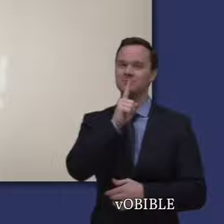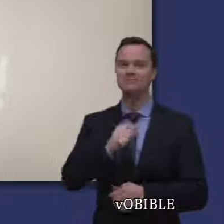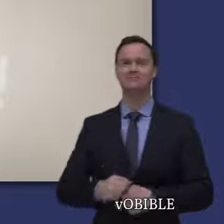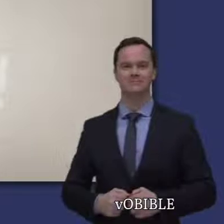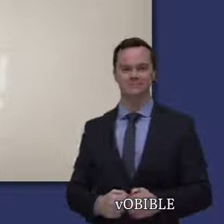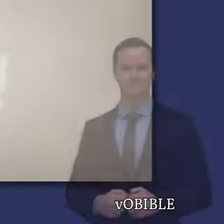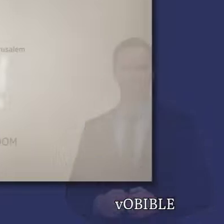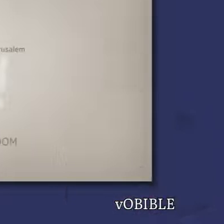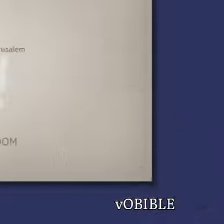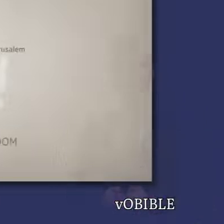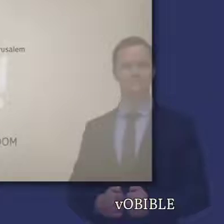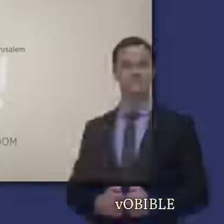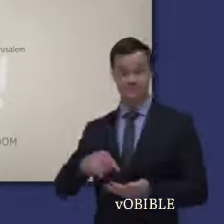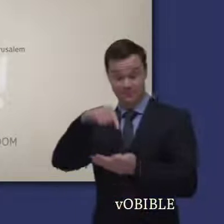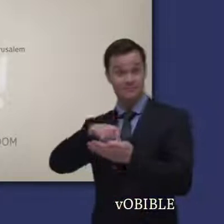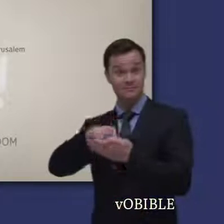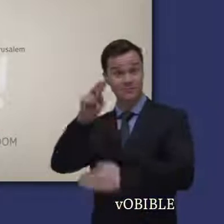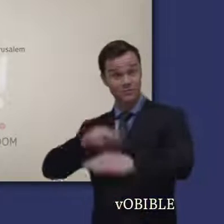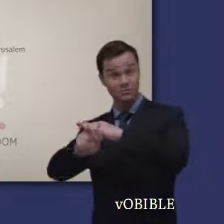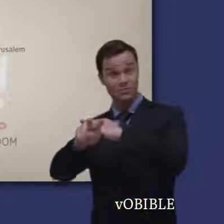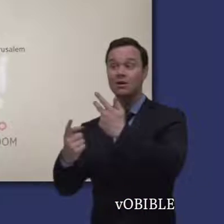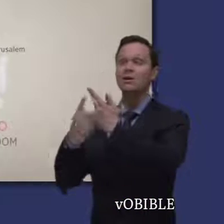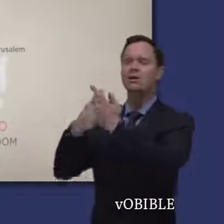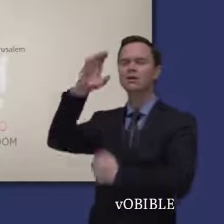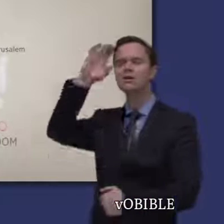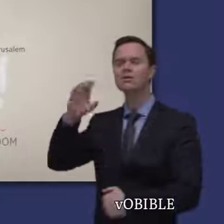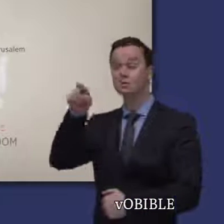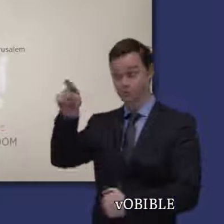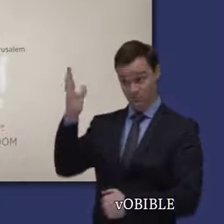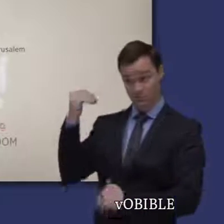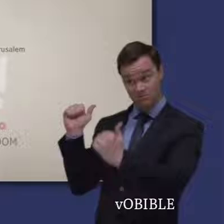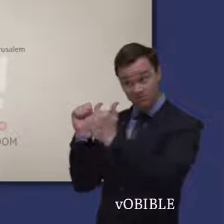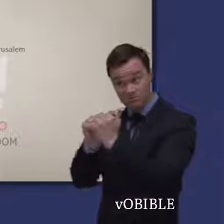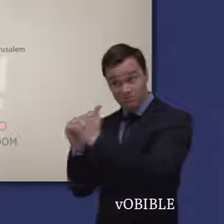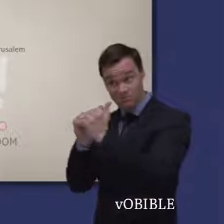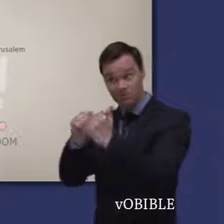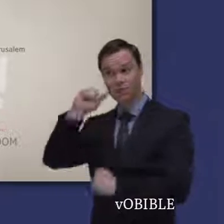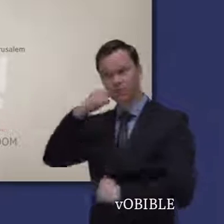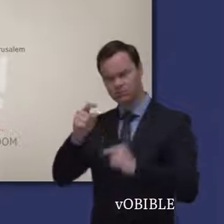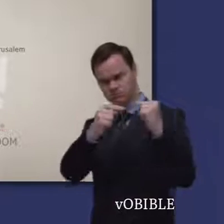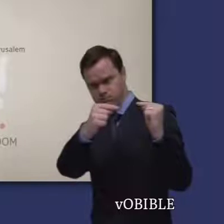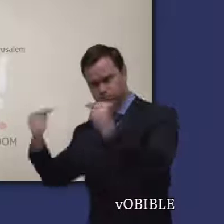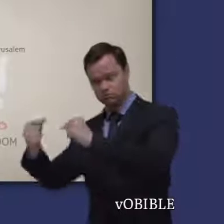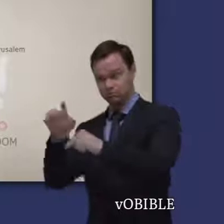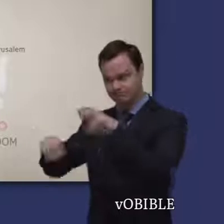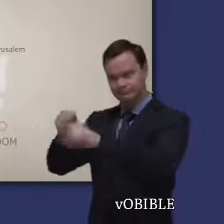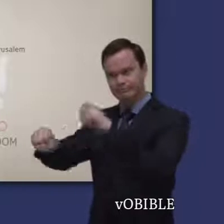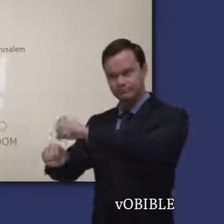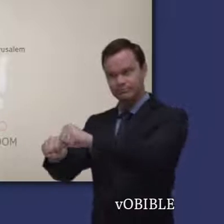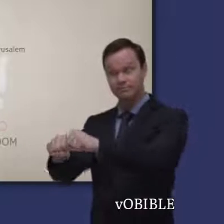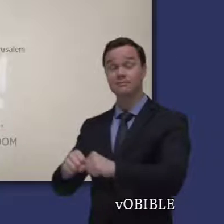Obadiah prophesies that the nation of Edom will be plundered at the hands of her former allies. This prophecy begins